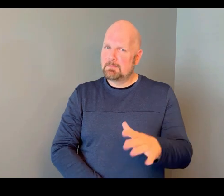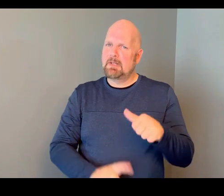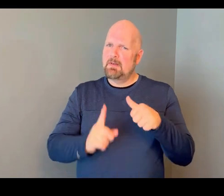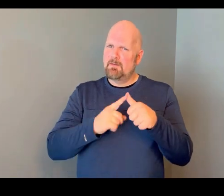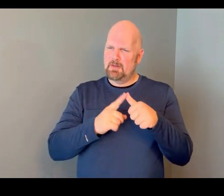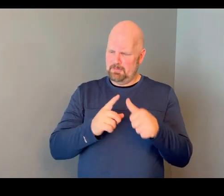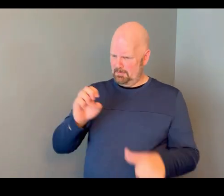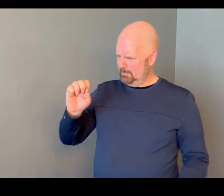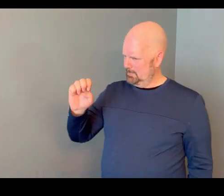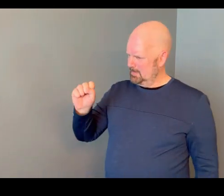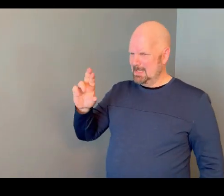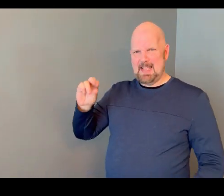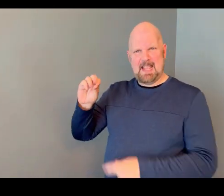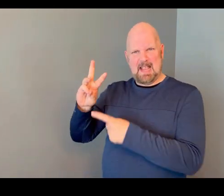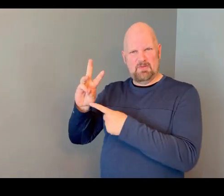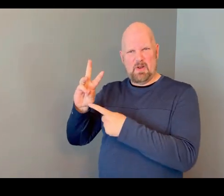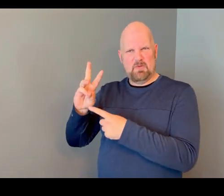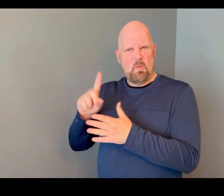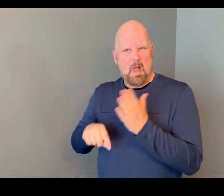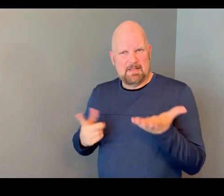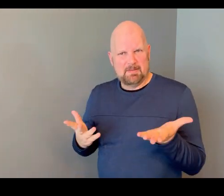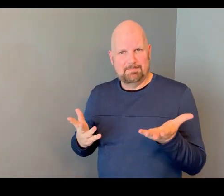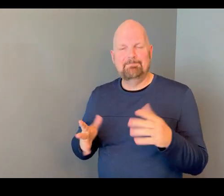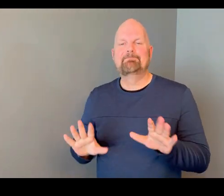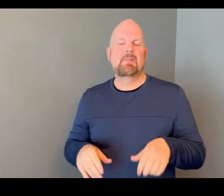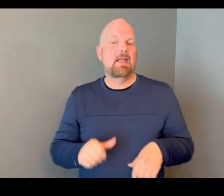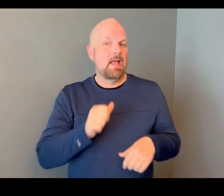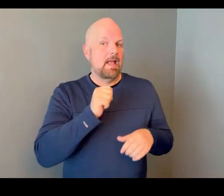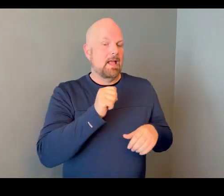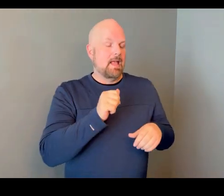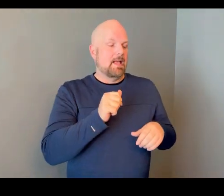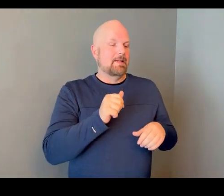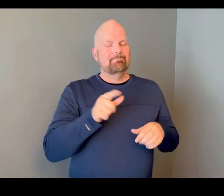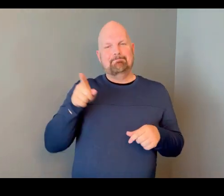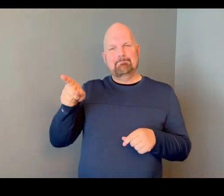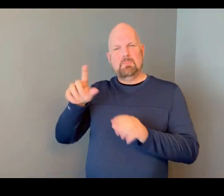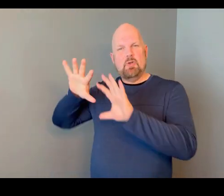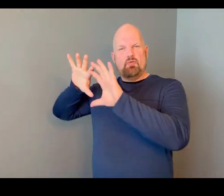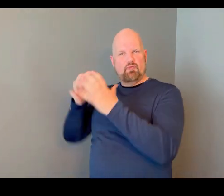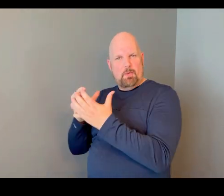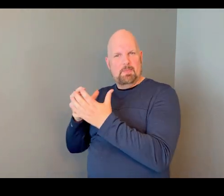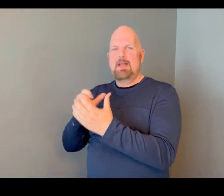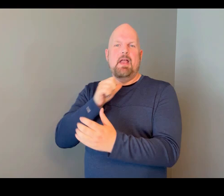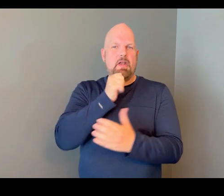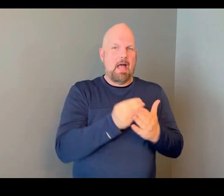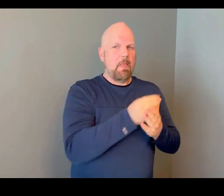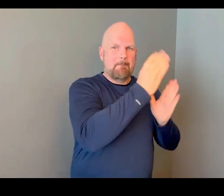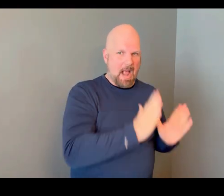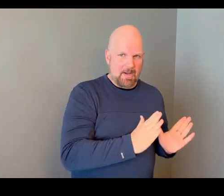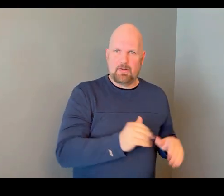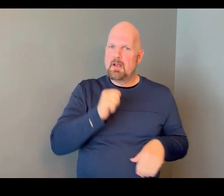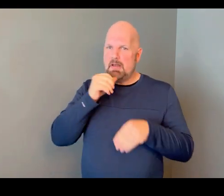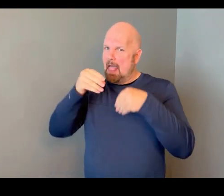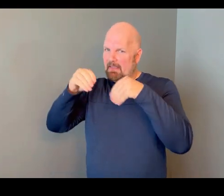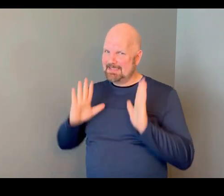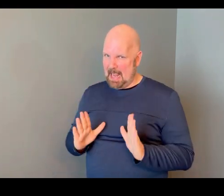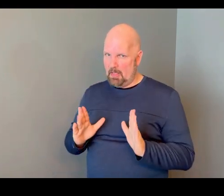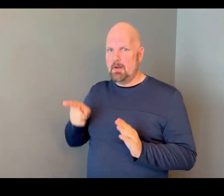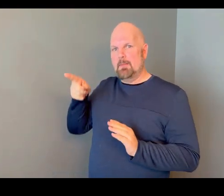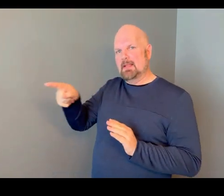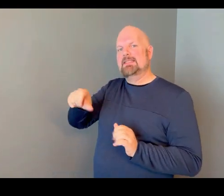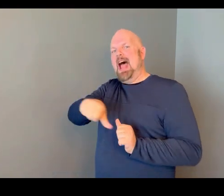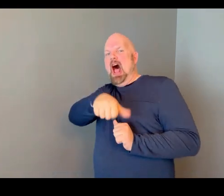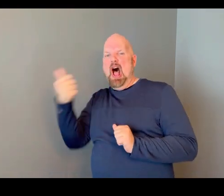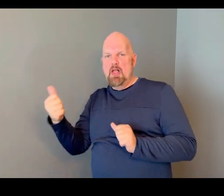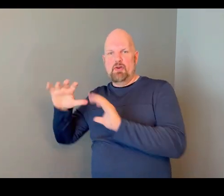First things first, what exactly is escrow? Well, escrow is a neutral third party that ends up